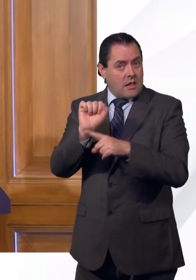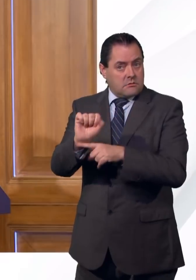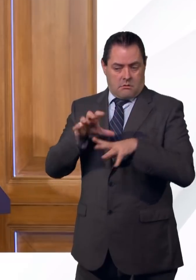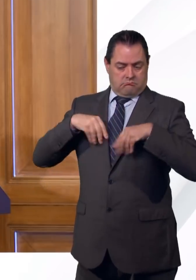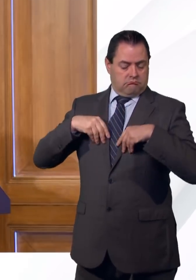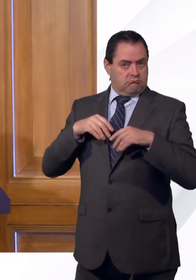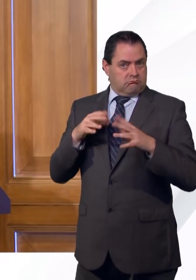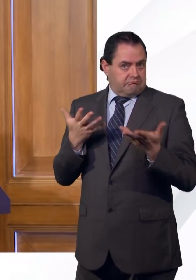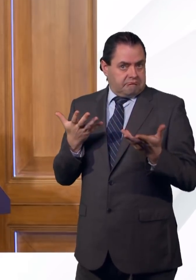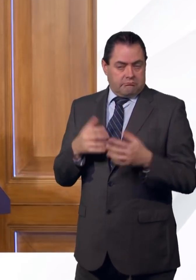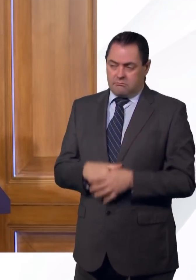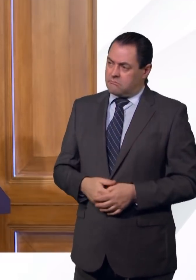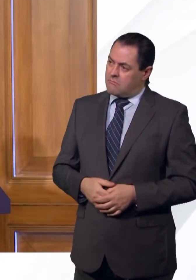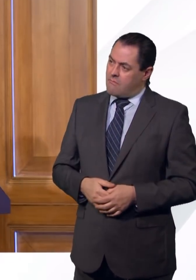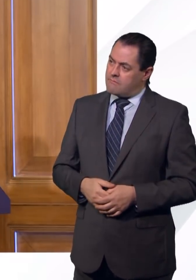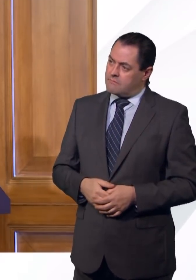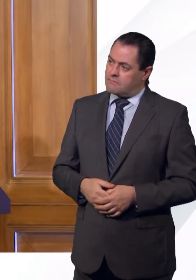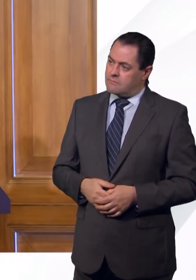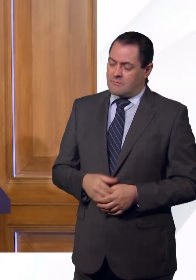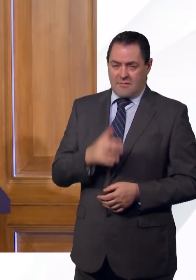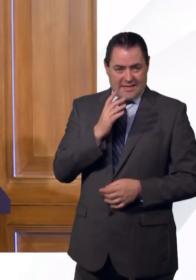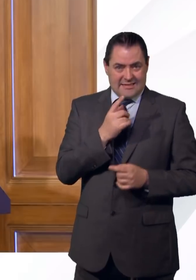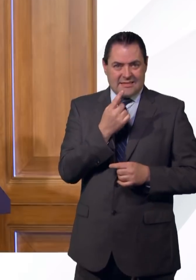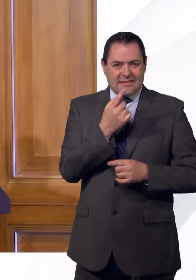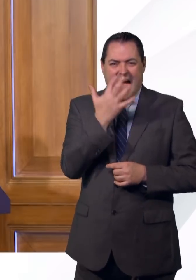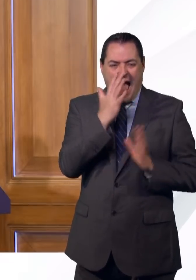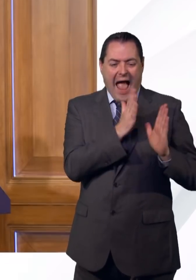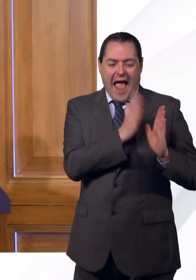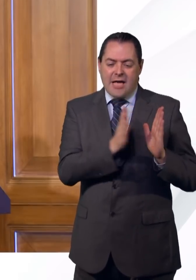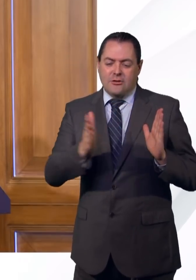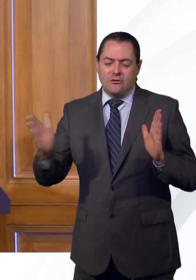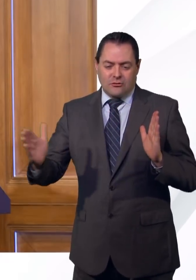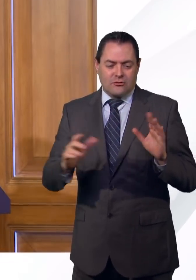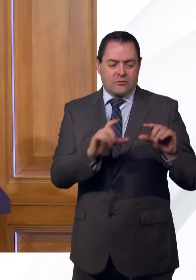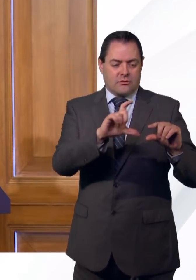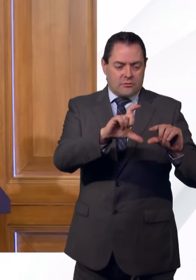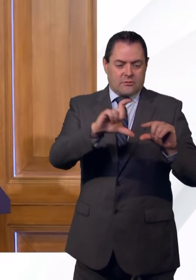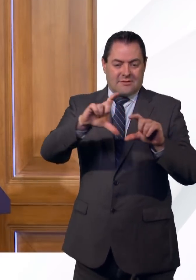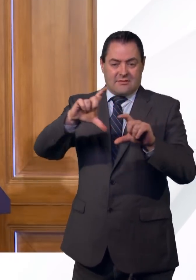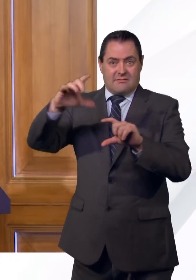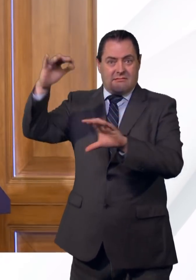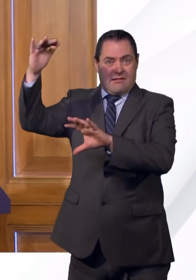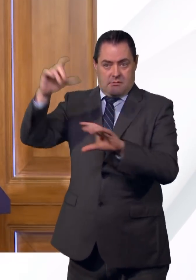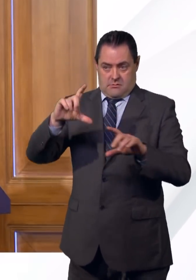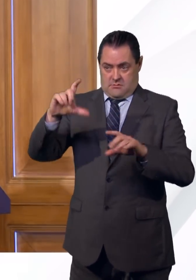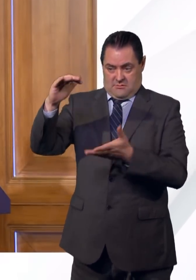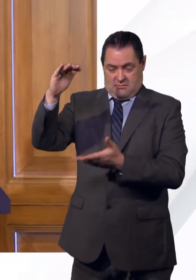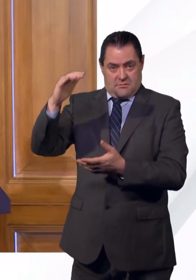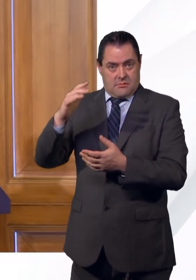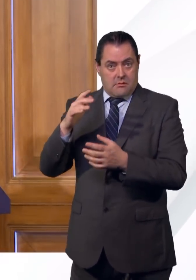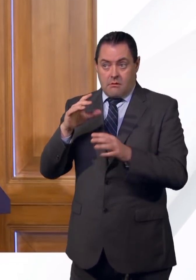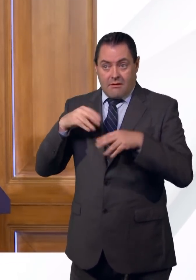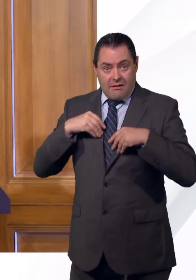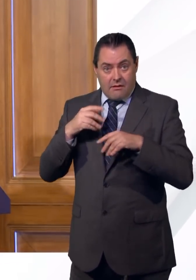every age, a really substantial improvement in your protection. Next slide,